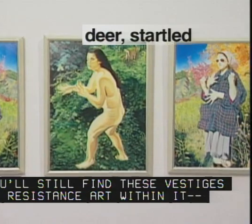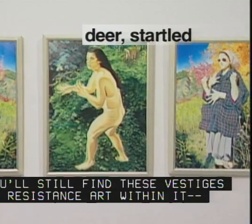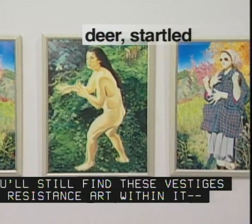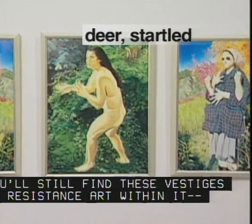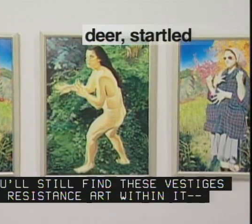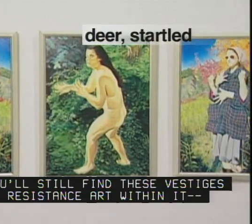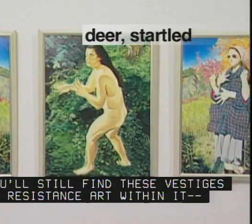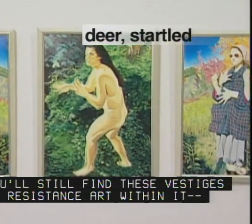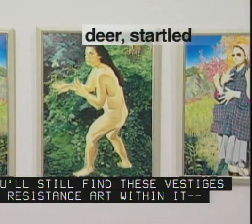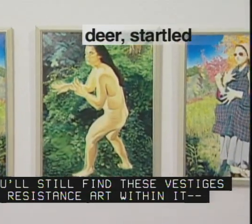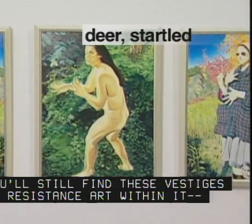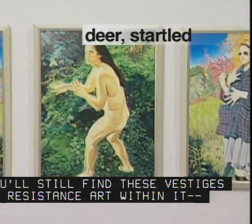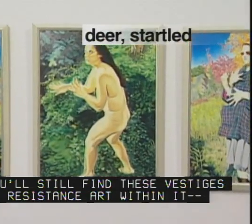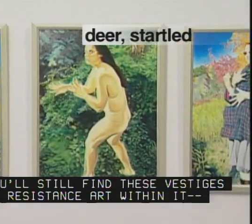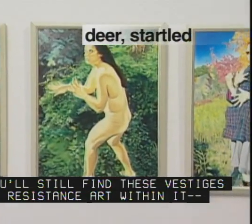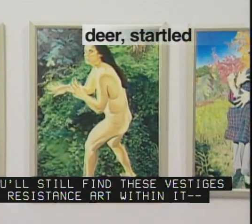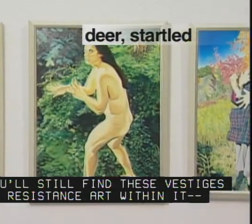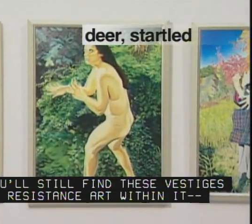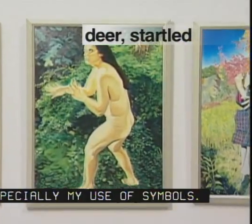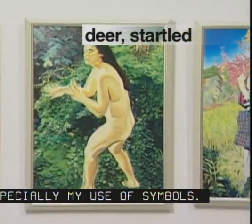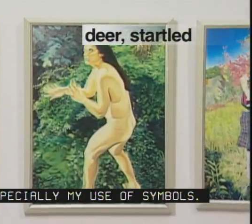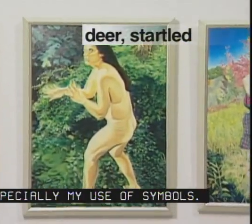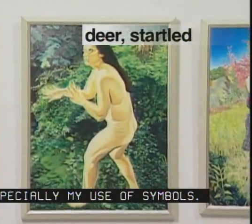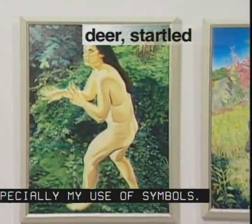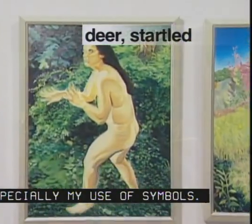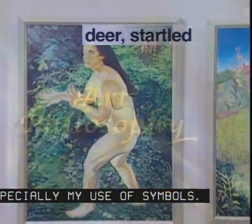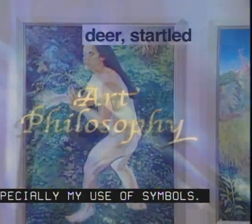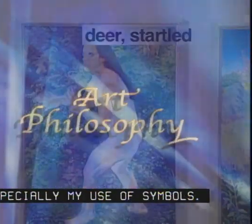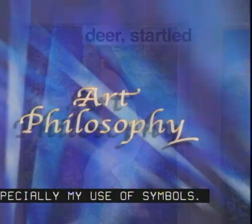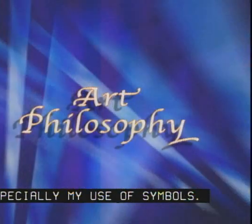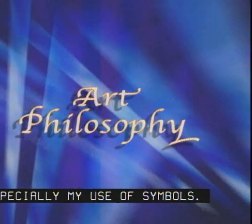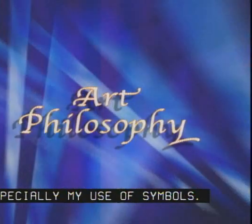these vestiges of resistance art within it, especially in my use of symbols.